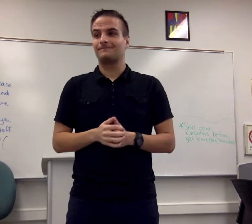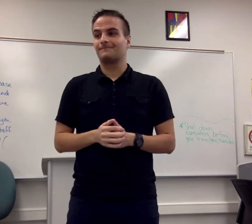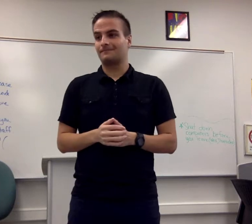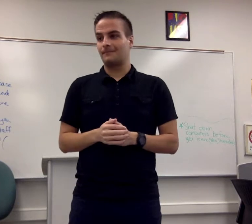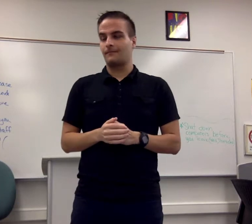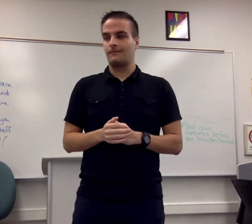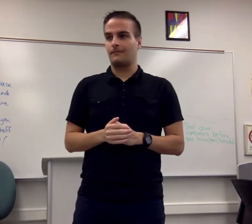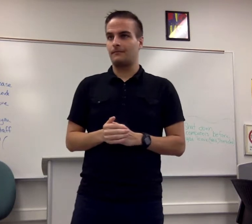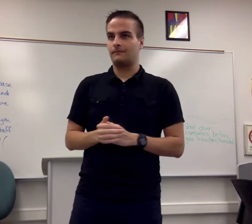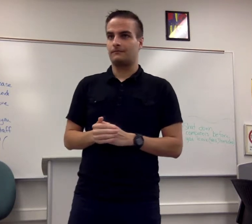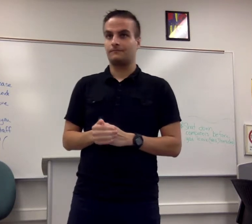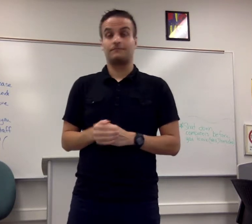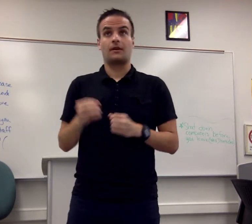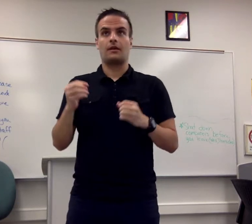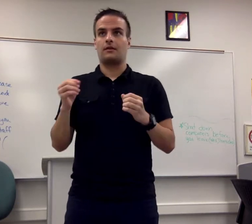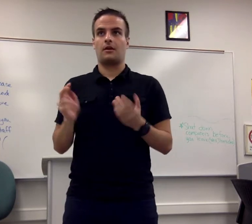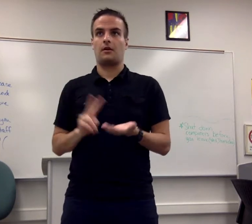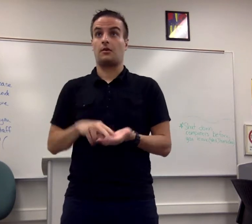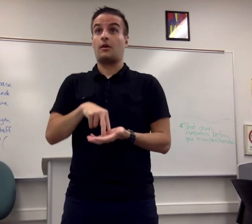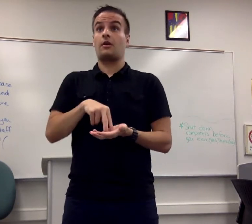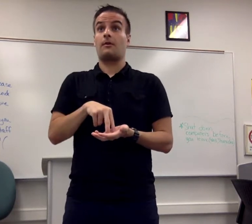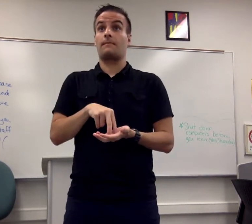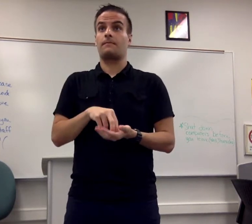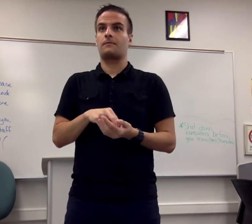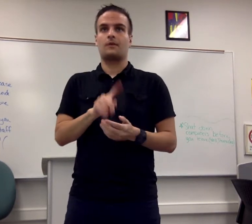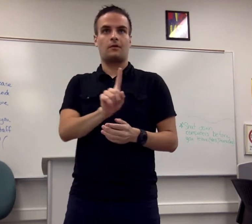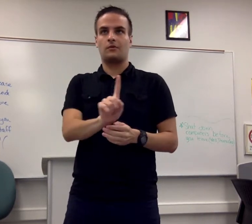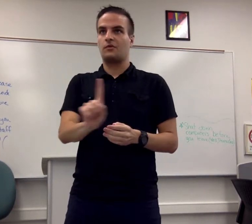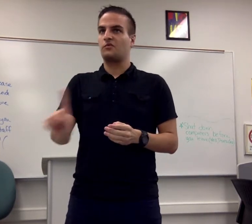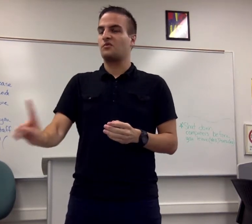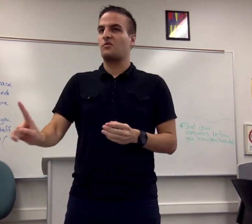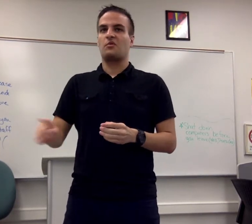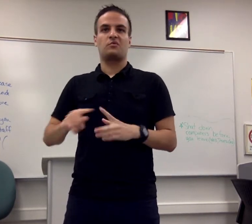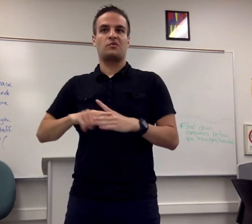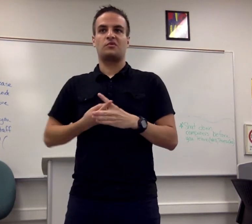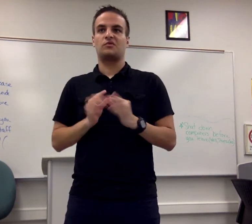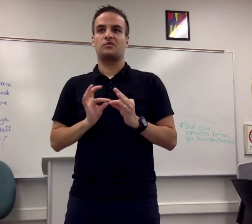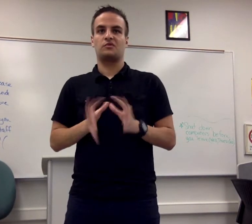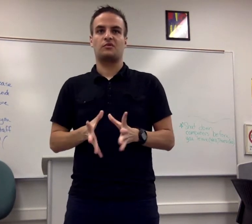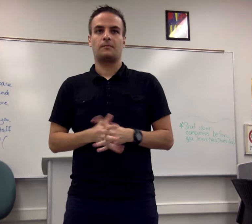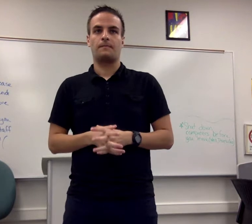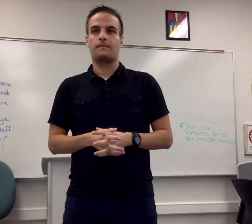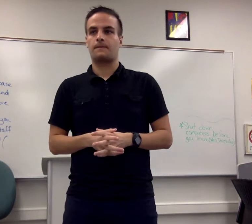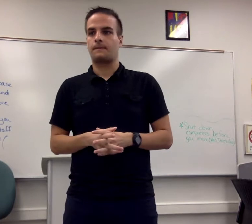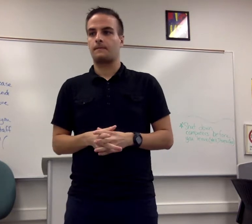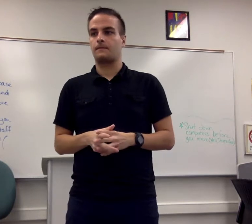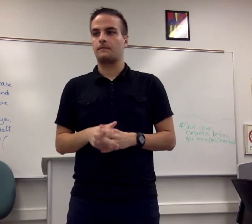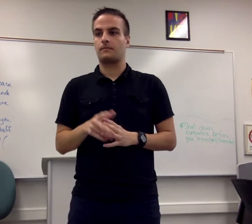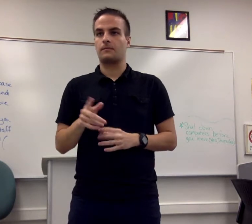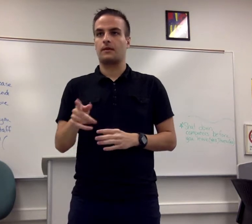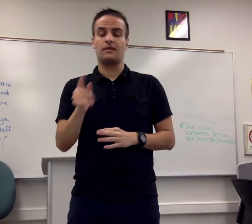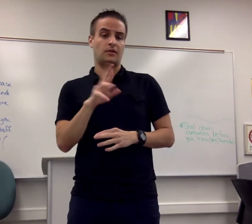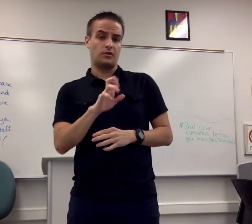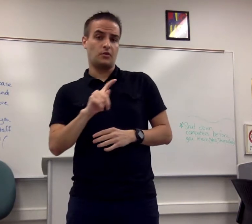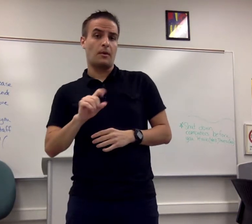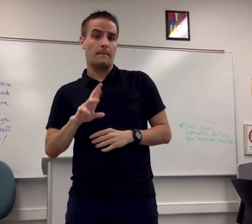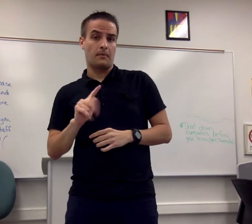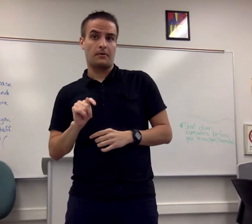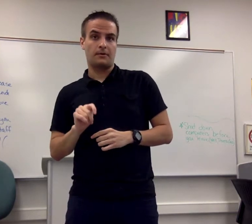And they just got up and went in their spot and started interpreting. Wow. Did they do a good job? Well, EPS,